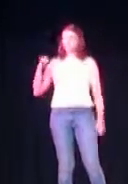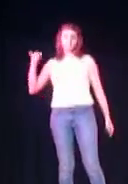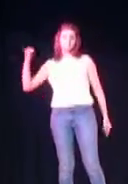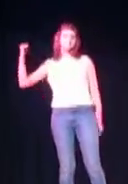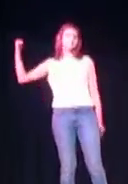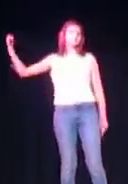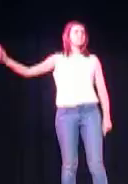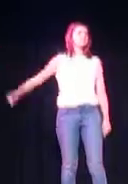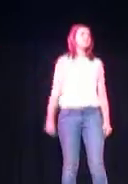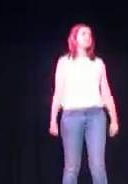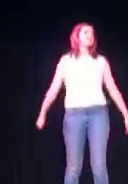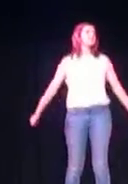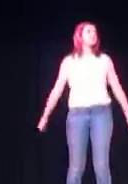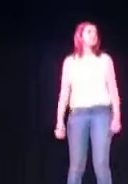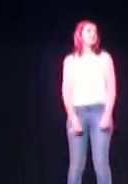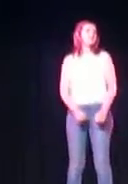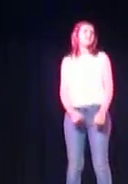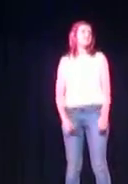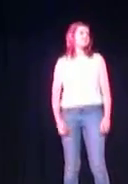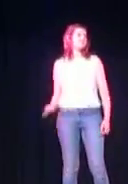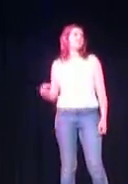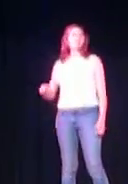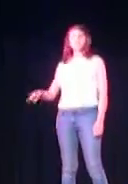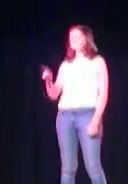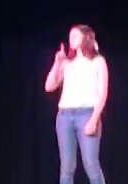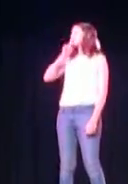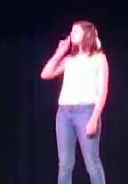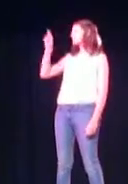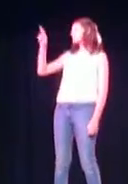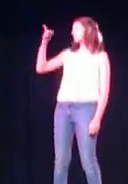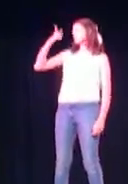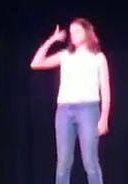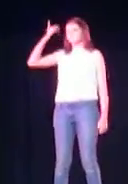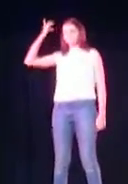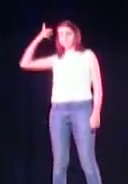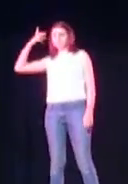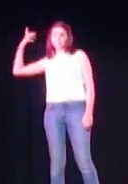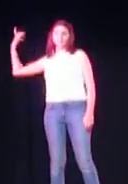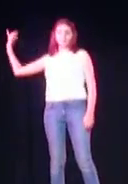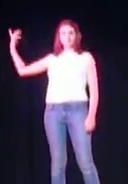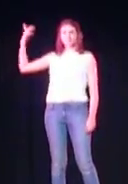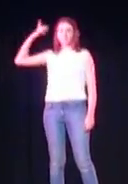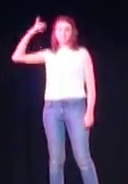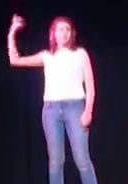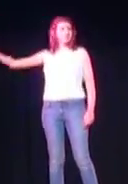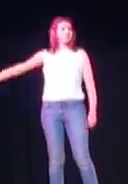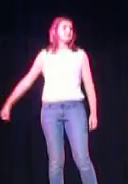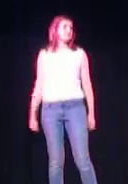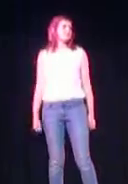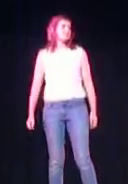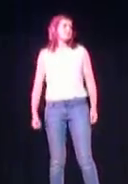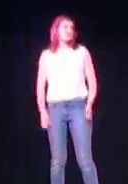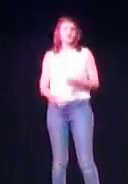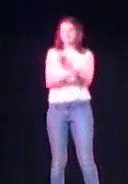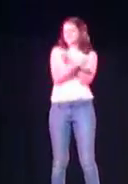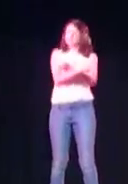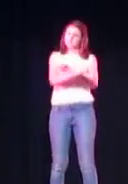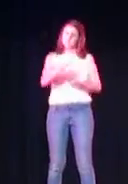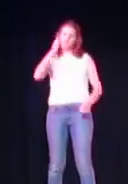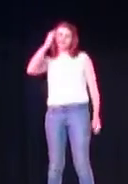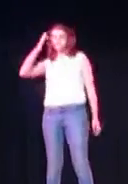to go And they say she's in the past 18